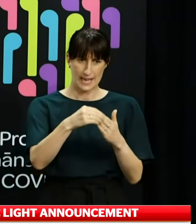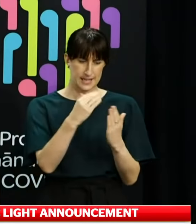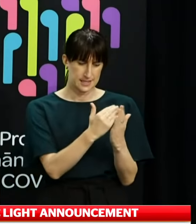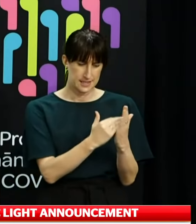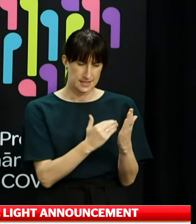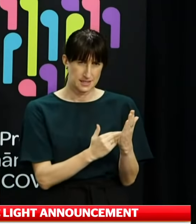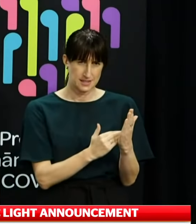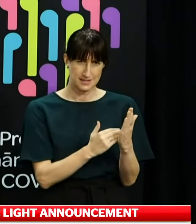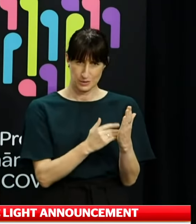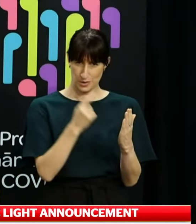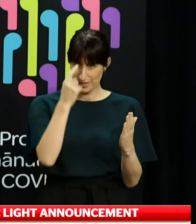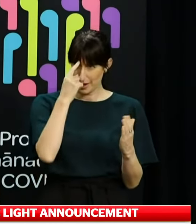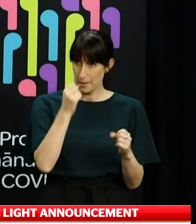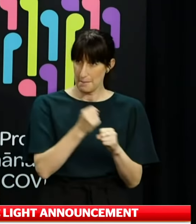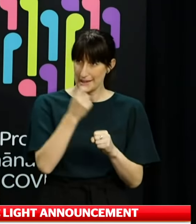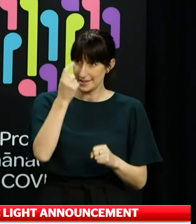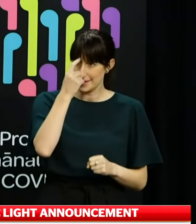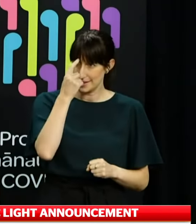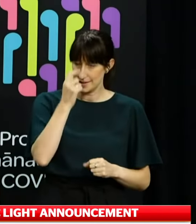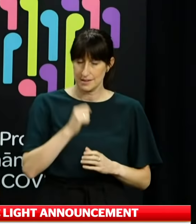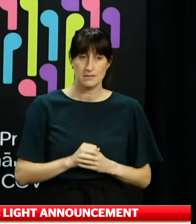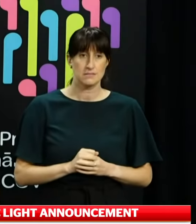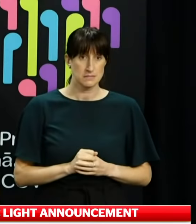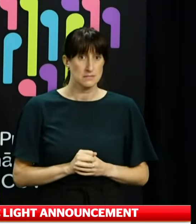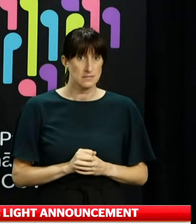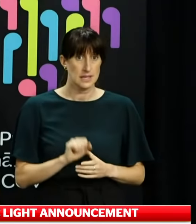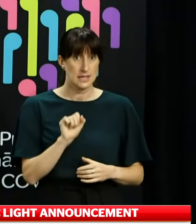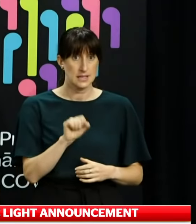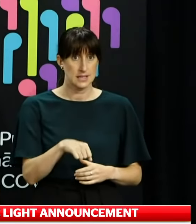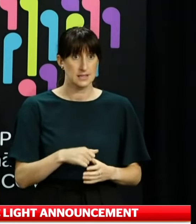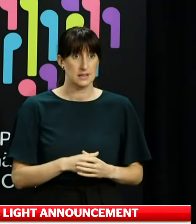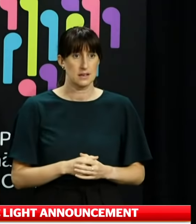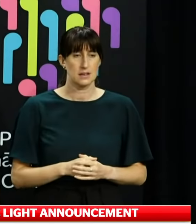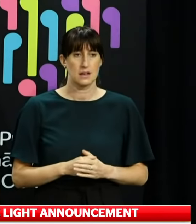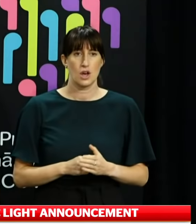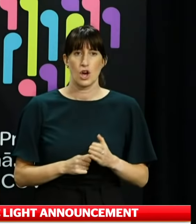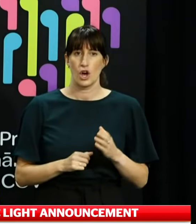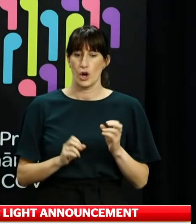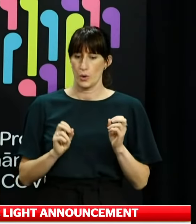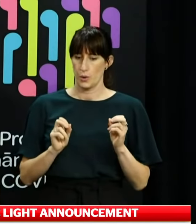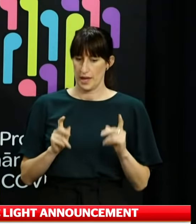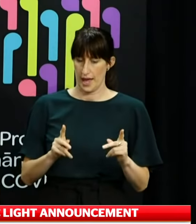based overall on the quantum of risk that we are trying to reduce.